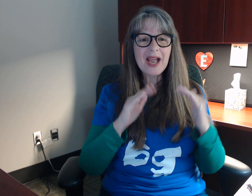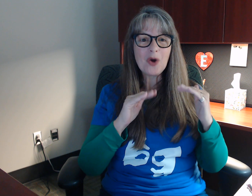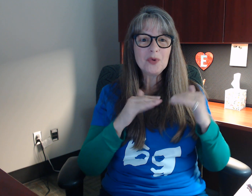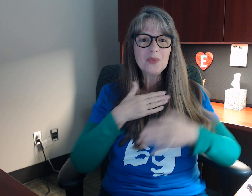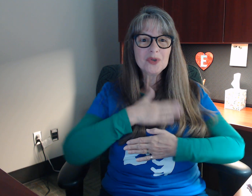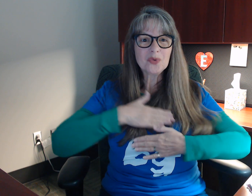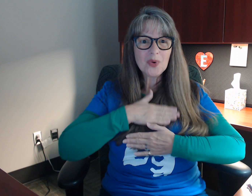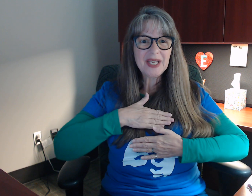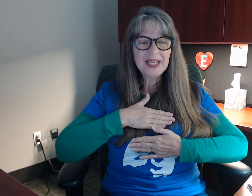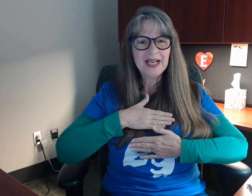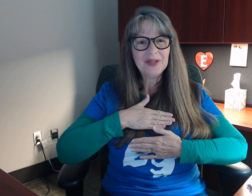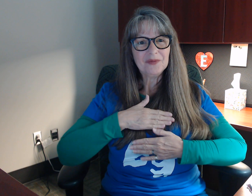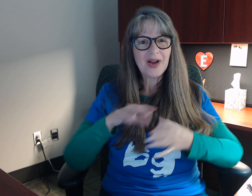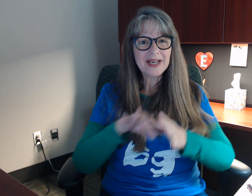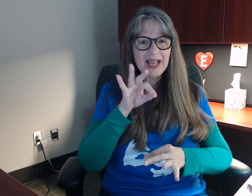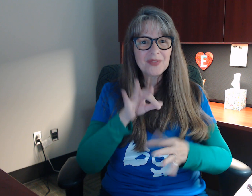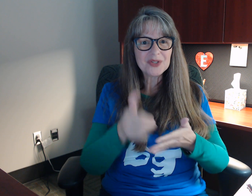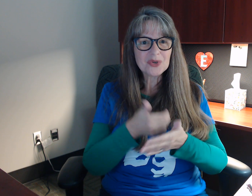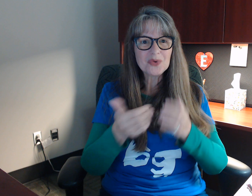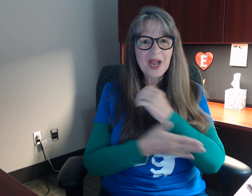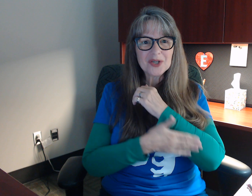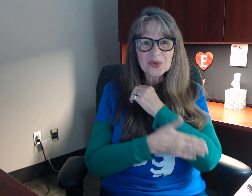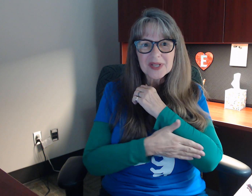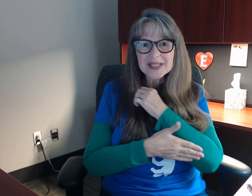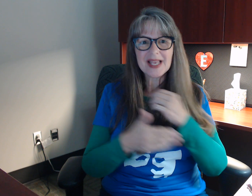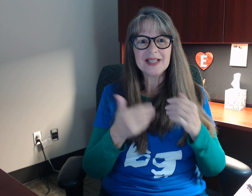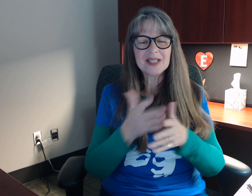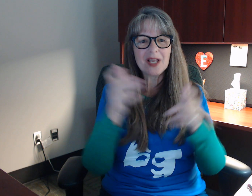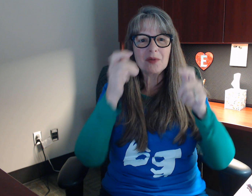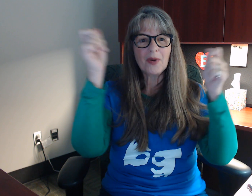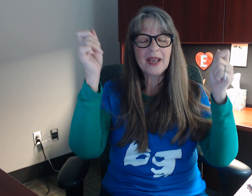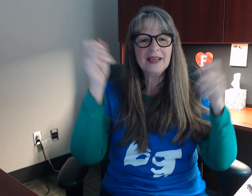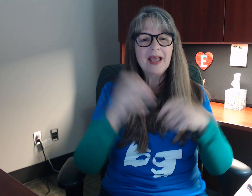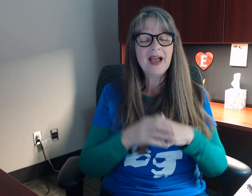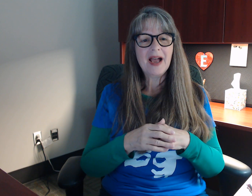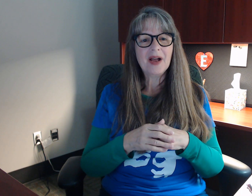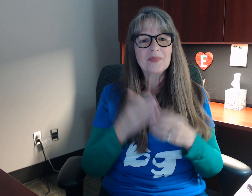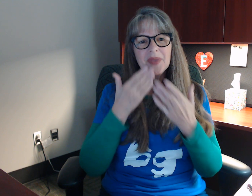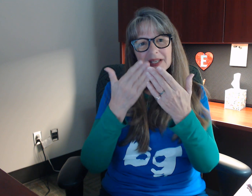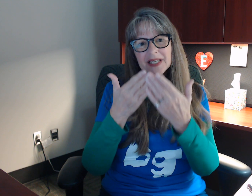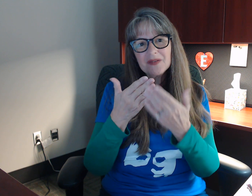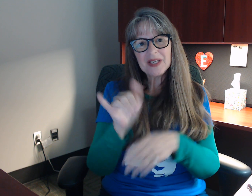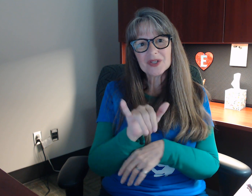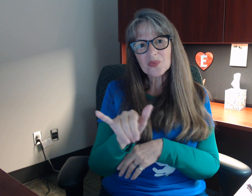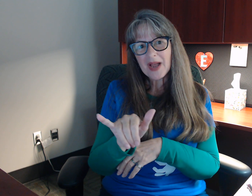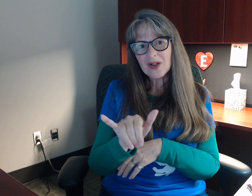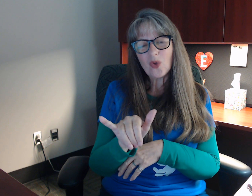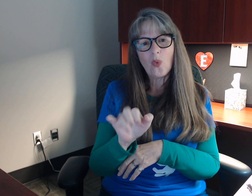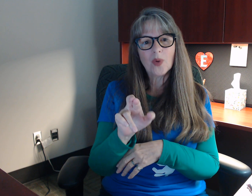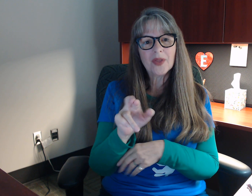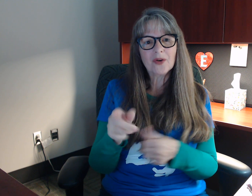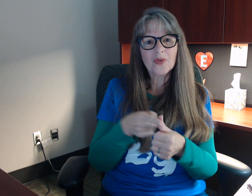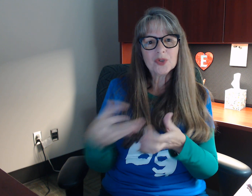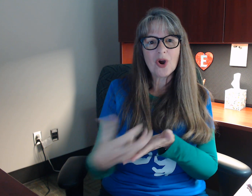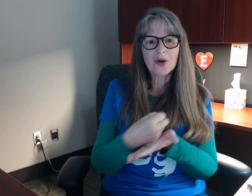you enjoy finding out these new countries that celebrate Thanksgiving as well, or their first